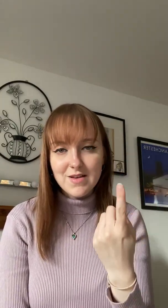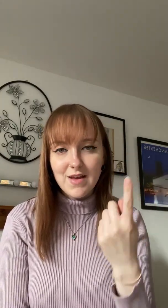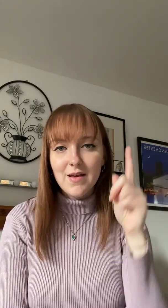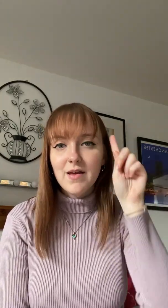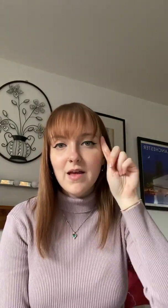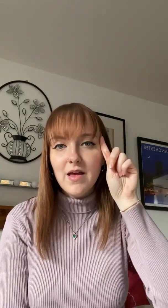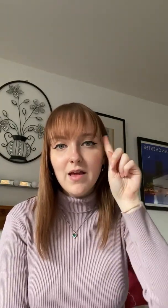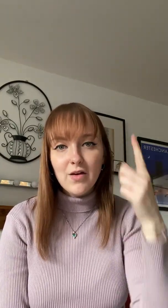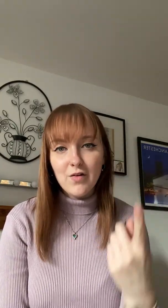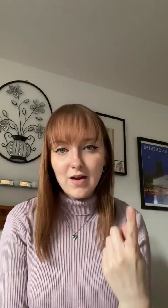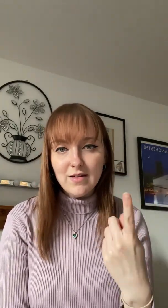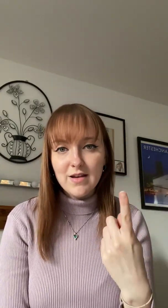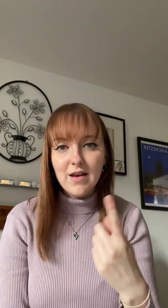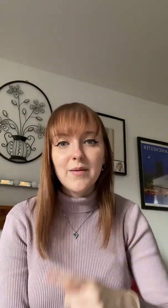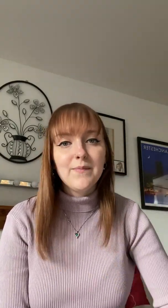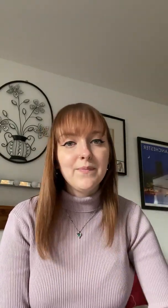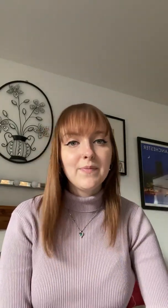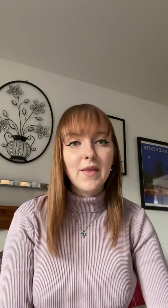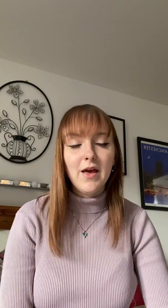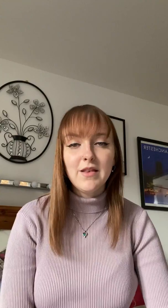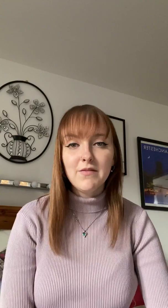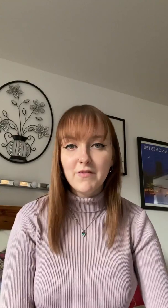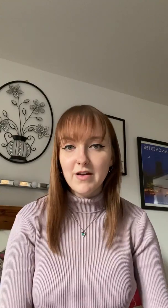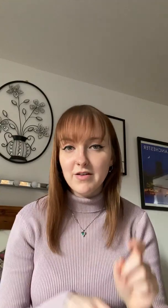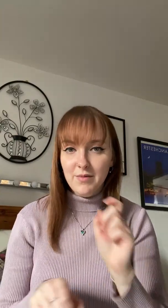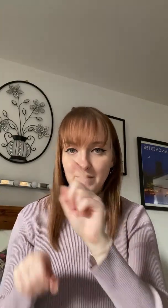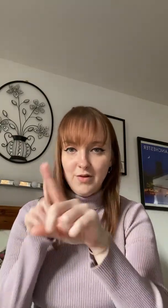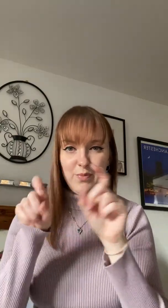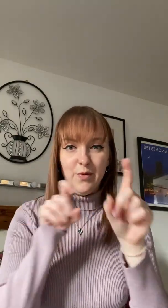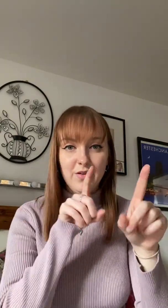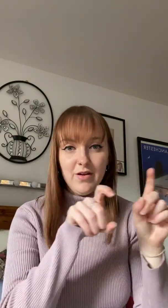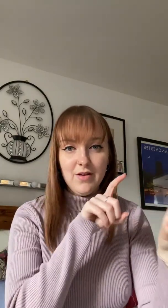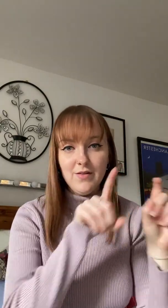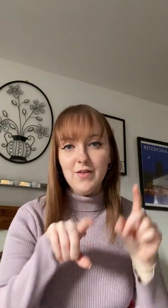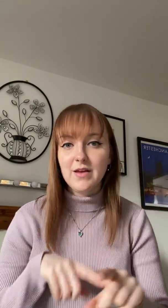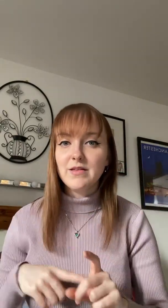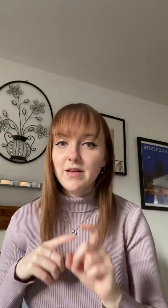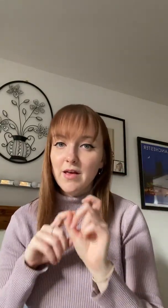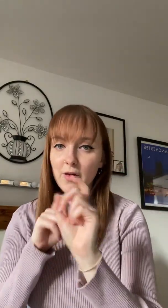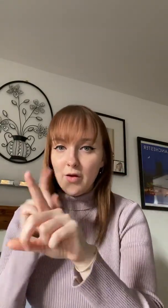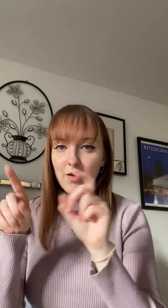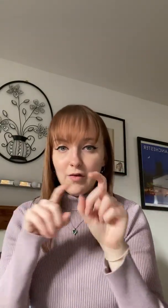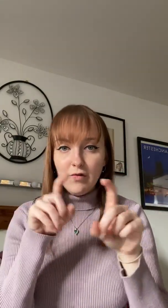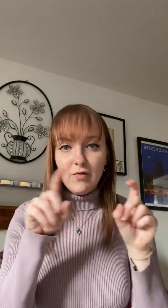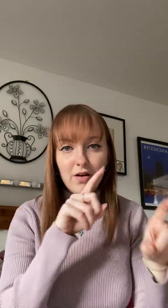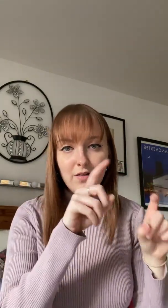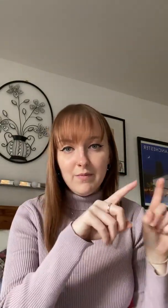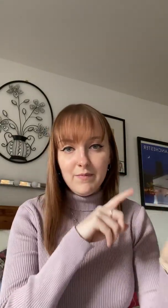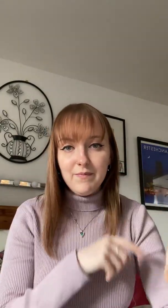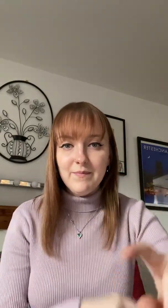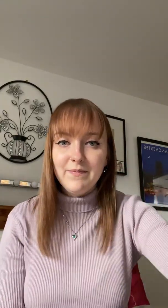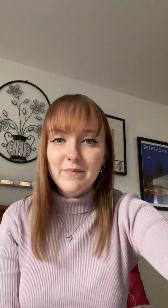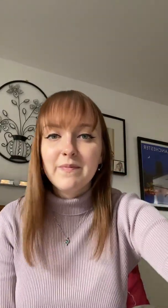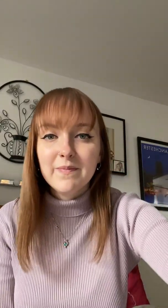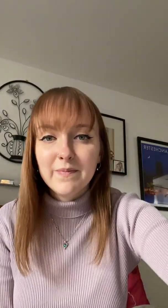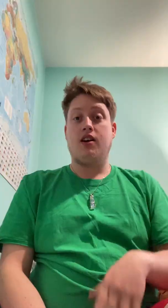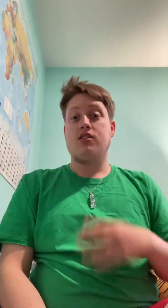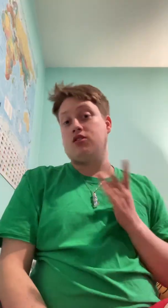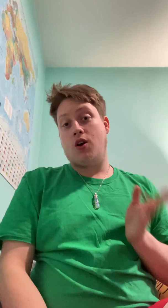crazy, crazy. And then random, you just point to loads of things. Random. So